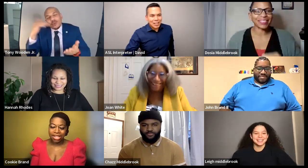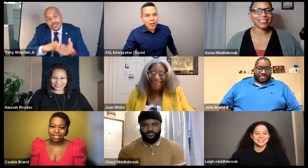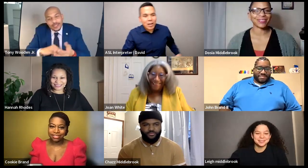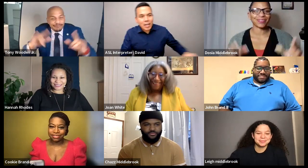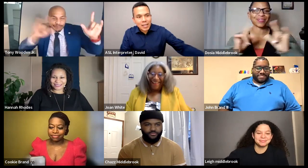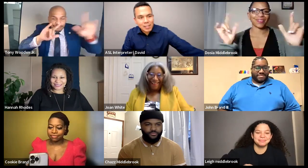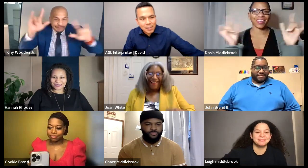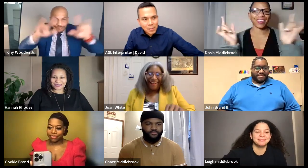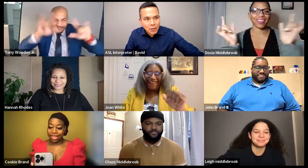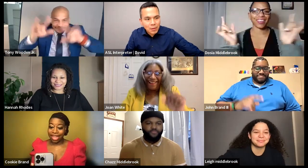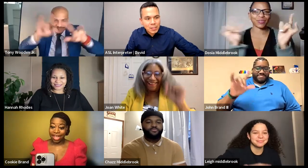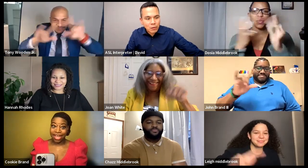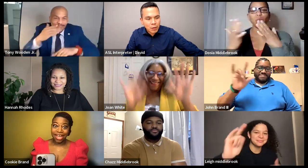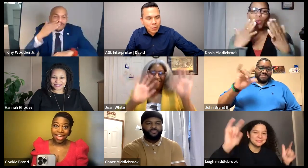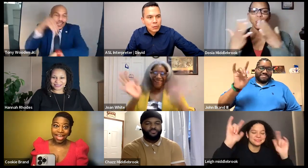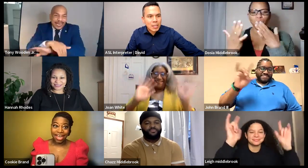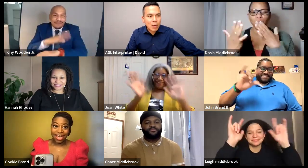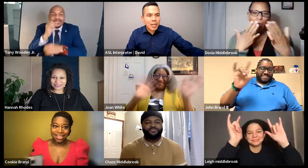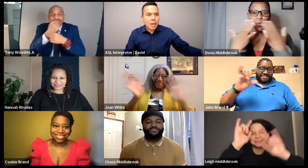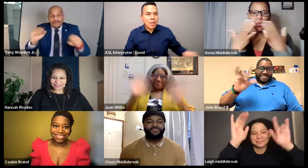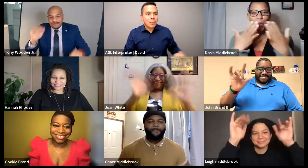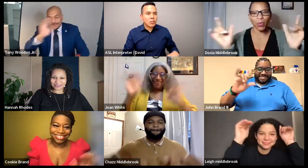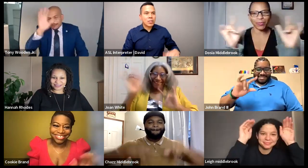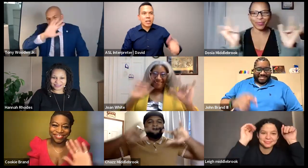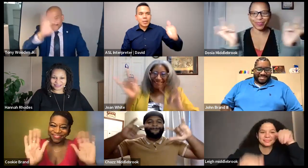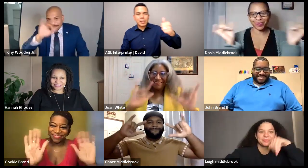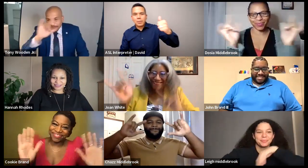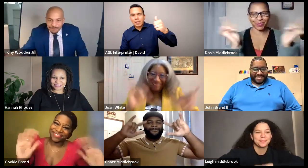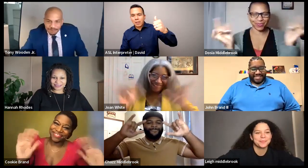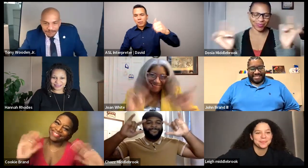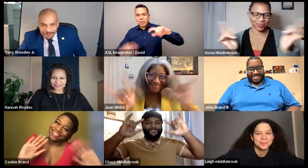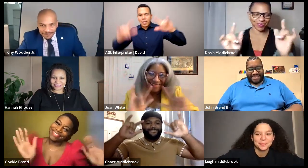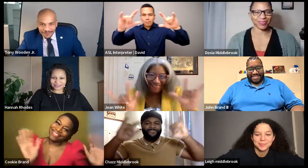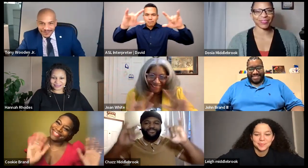All right, and several family members saying, I want a copy of that picture. Good night, everybody. Be safe. Good night.